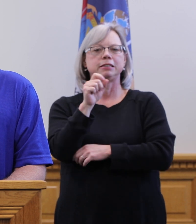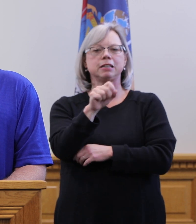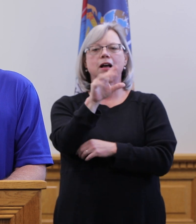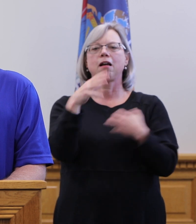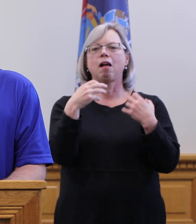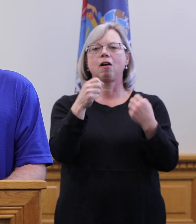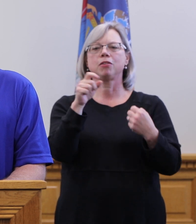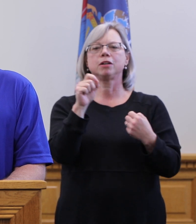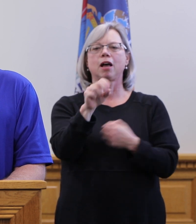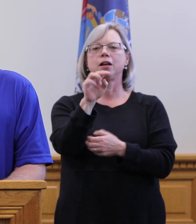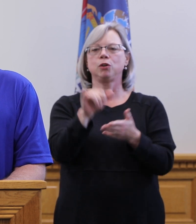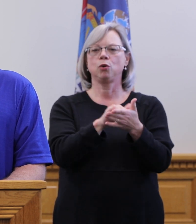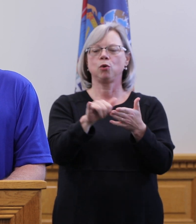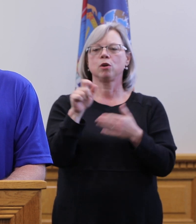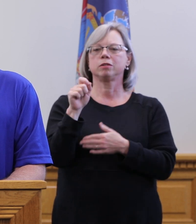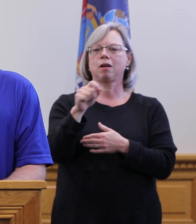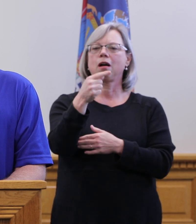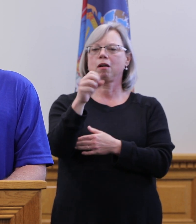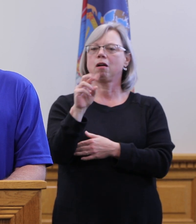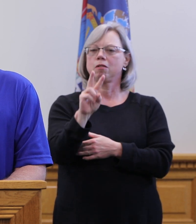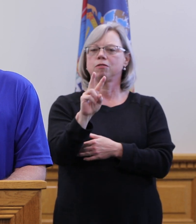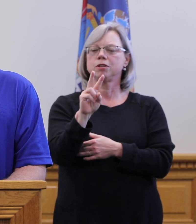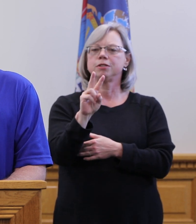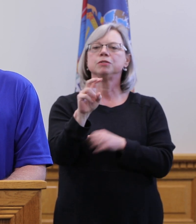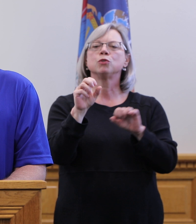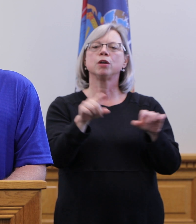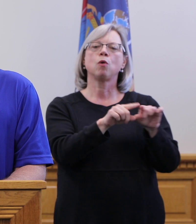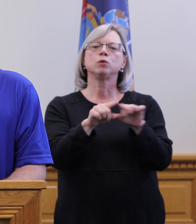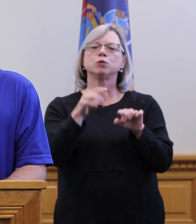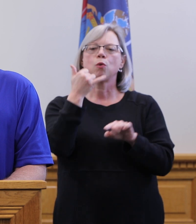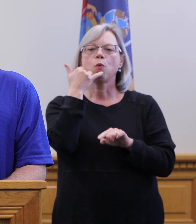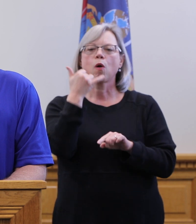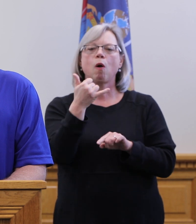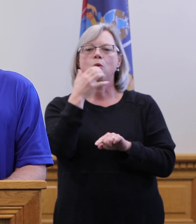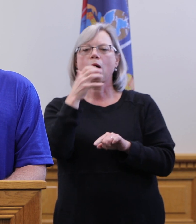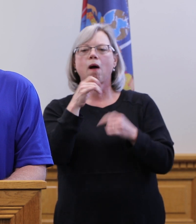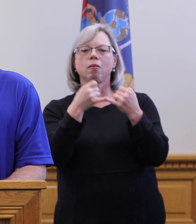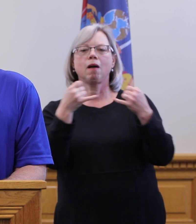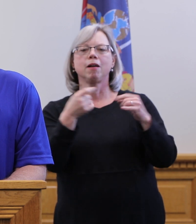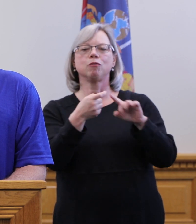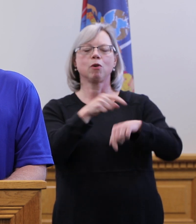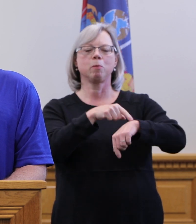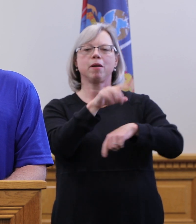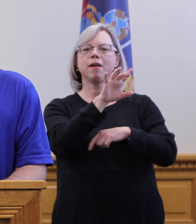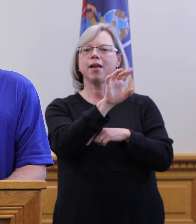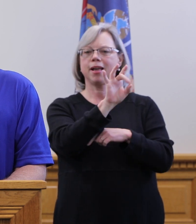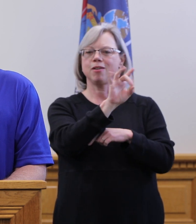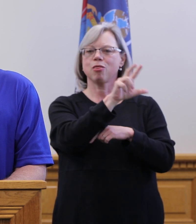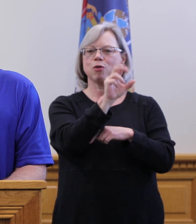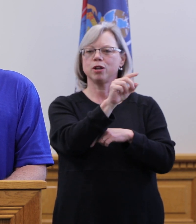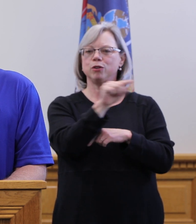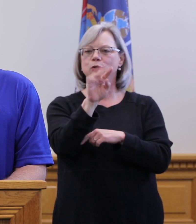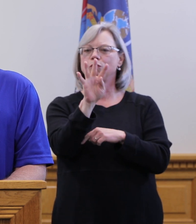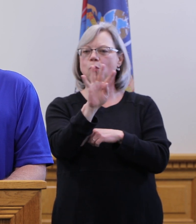page. You can also call the Oswego County COVID-19 hotline from 8:30 a.m. to 4 p.m. weekdays to make an